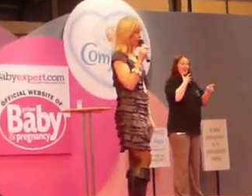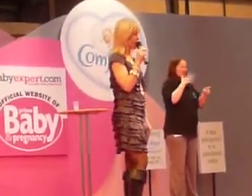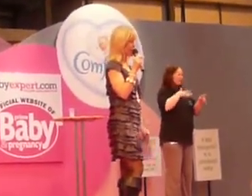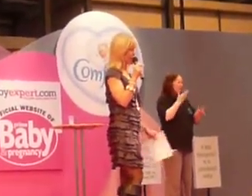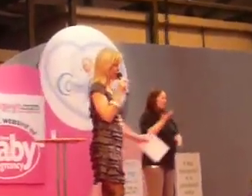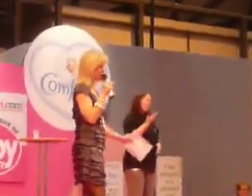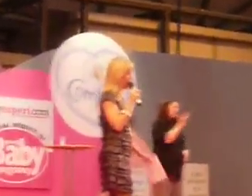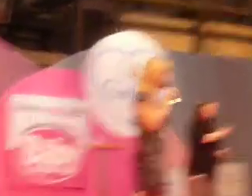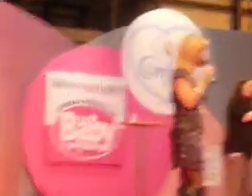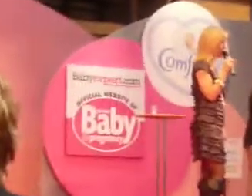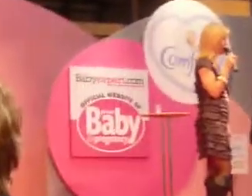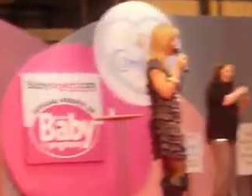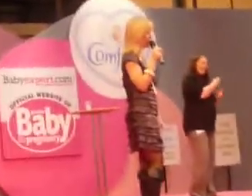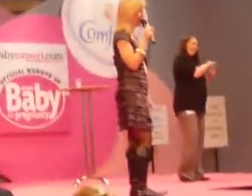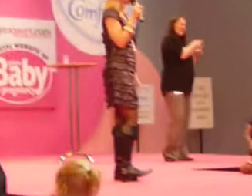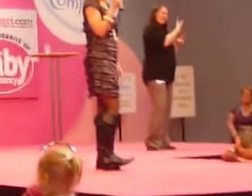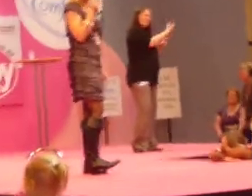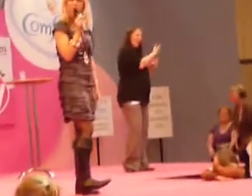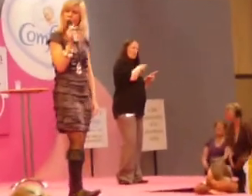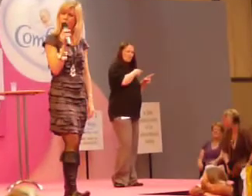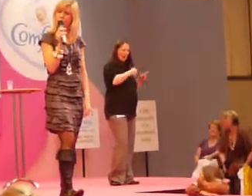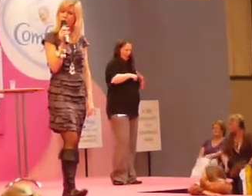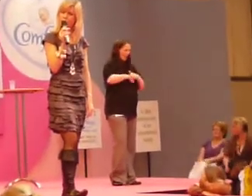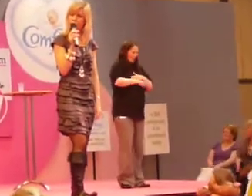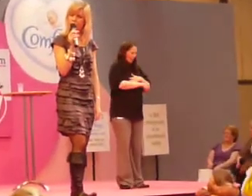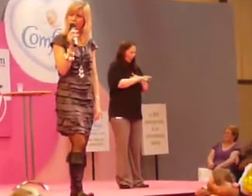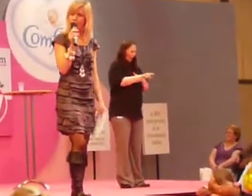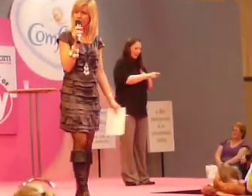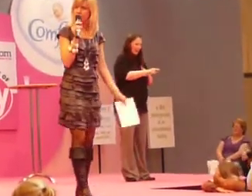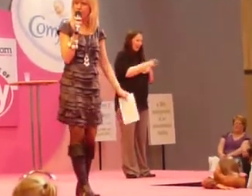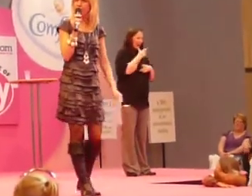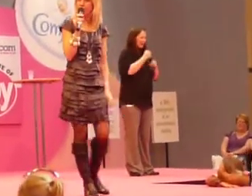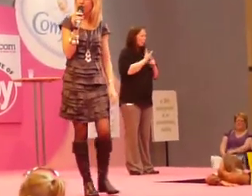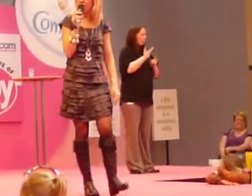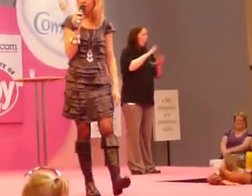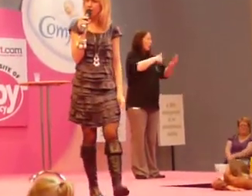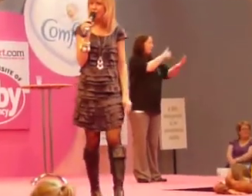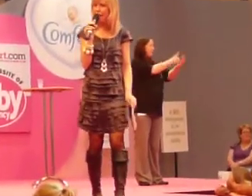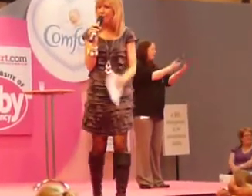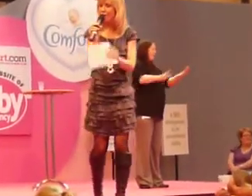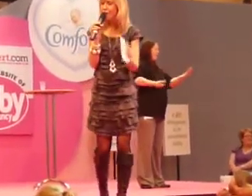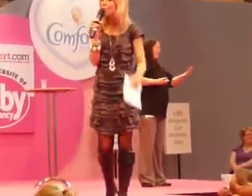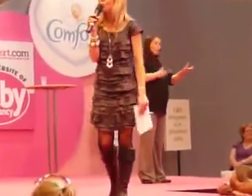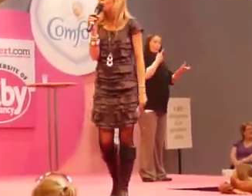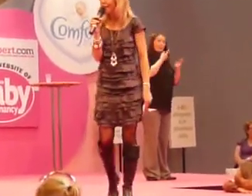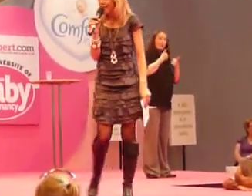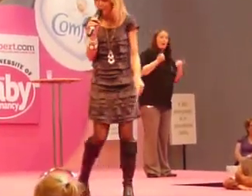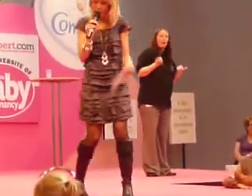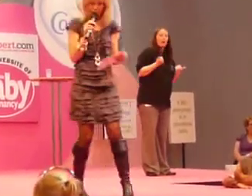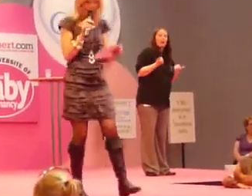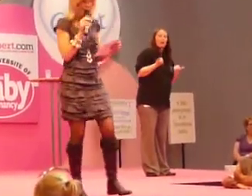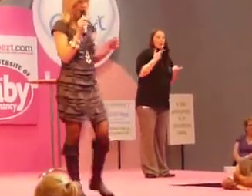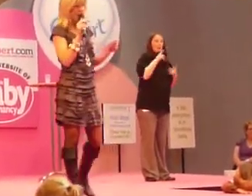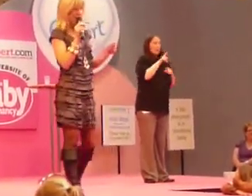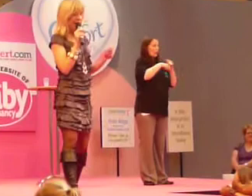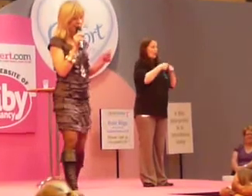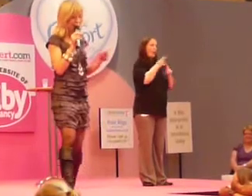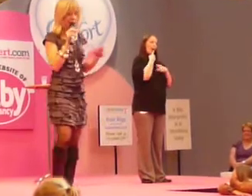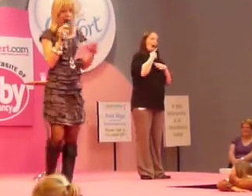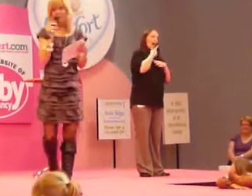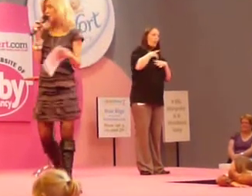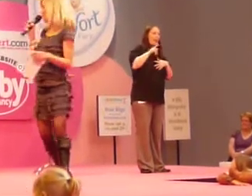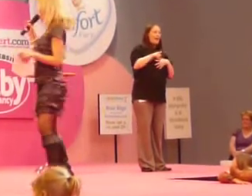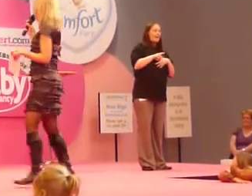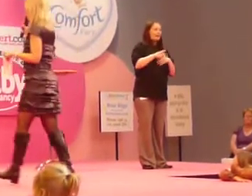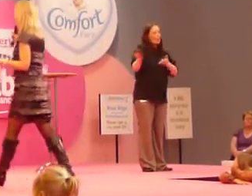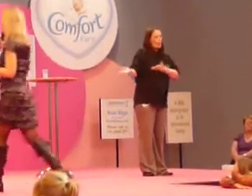go back to the rat race of work after I've had my little one. What can I do? I'd like to set up my own business, so perhaps she will inspire you. So let's bring